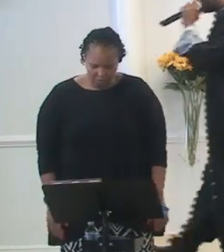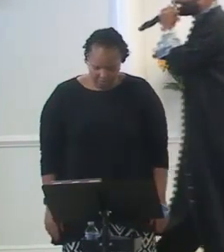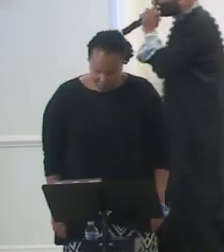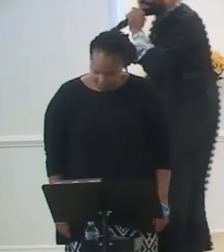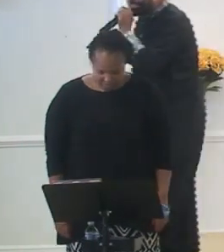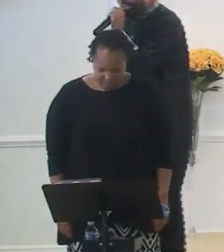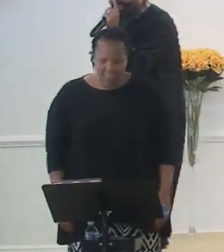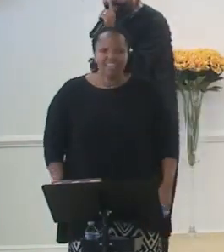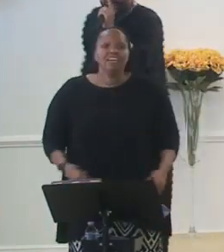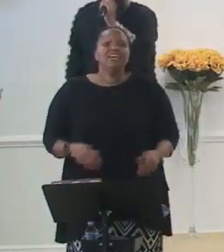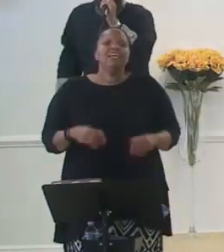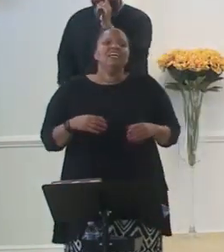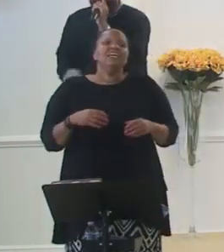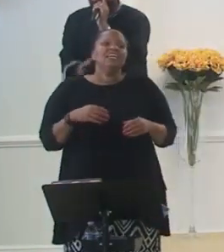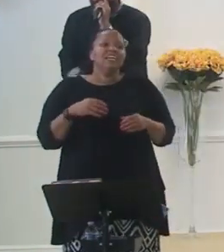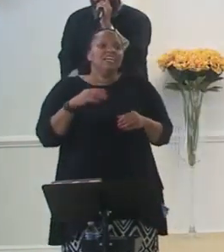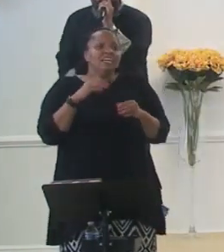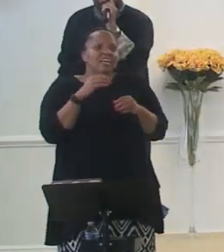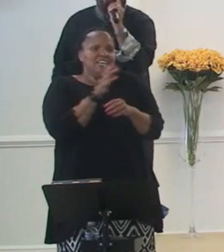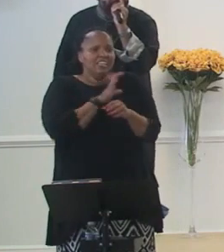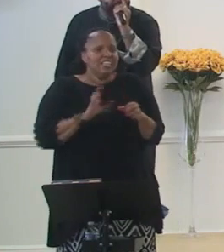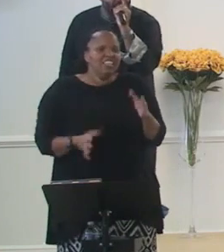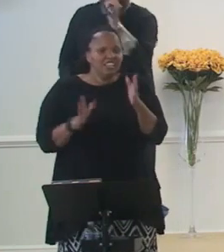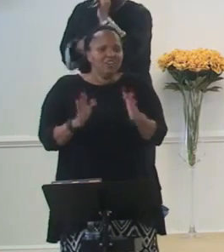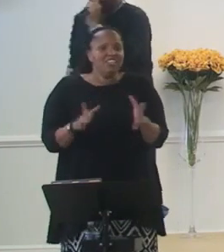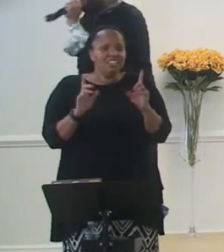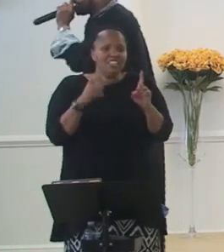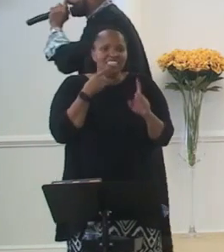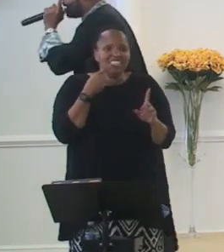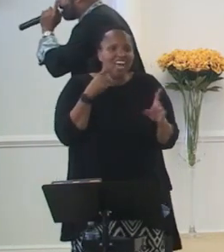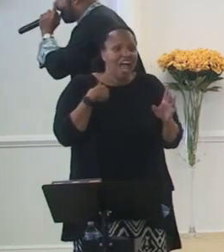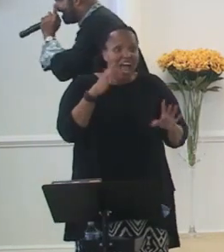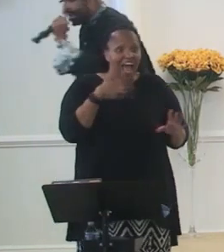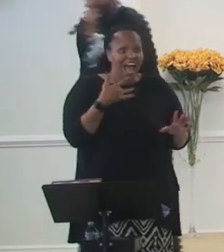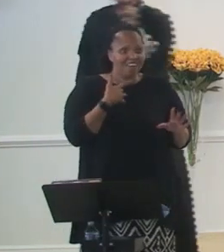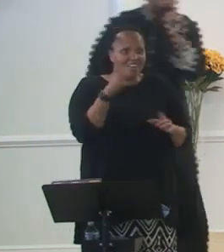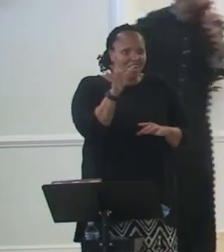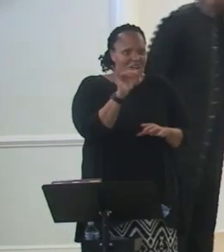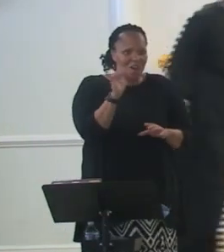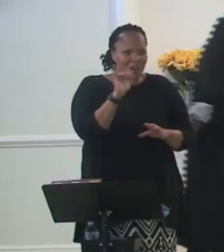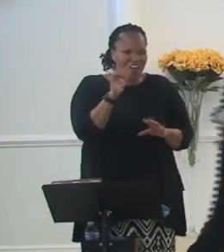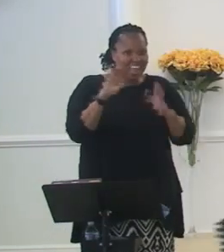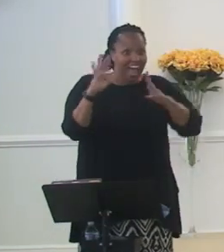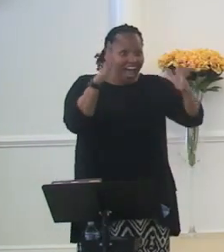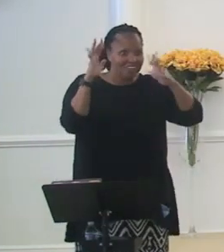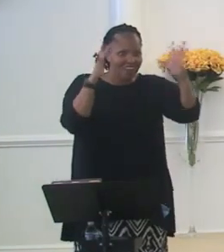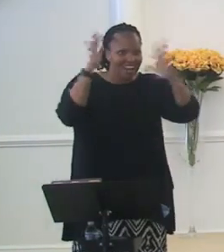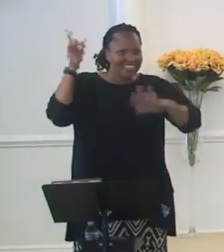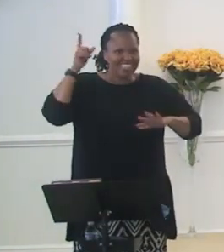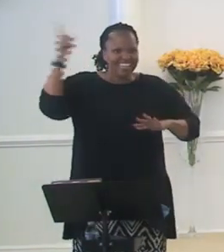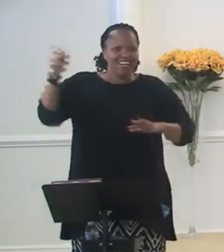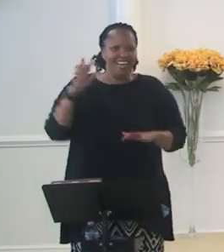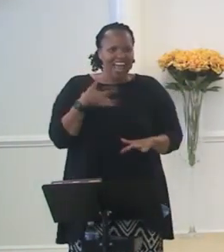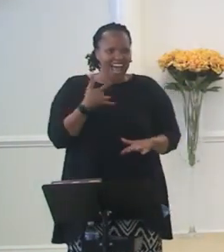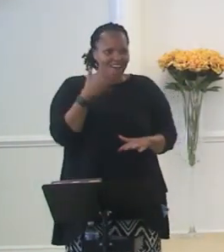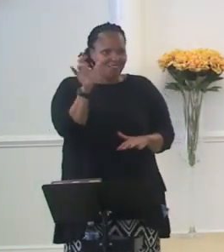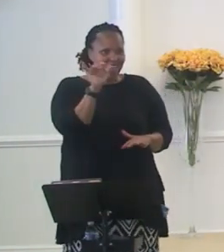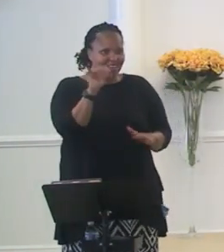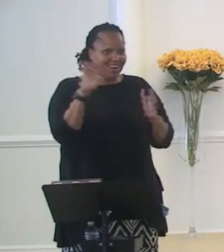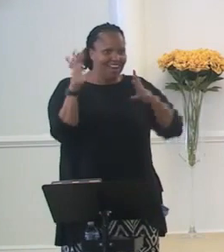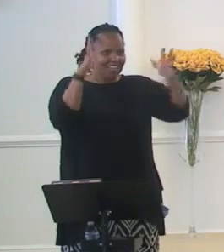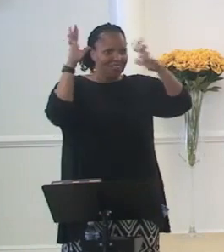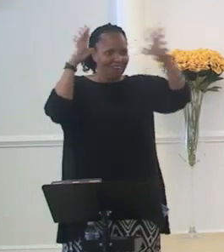The season saints who are seeing this, I feel like praising him. Praise him in the morning. Praise him in the noonday. I feel like